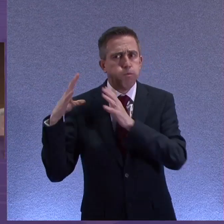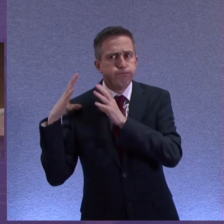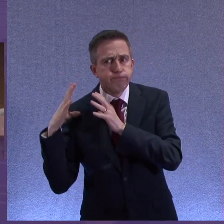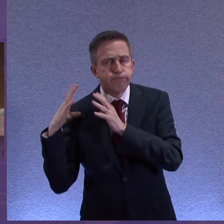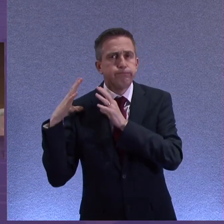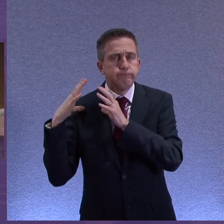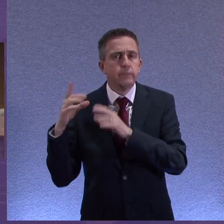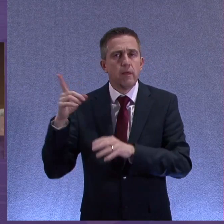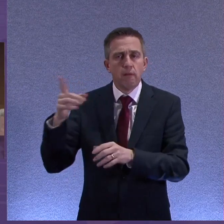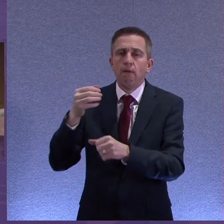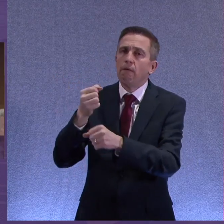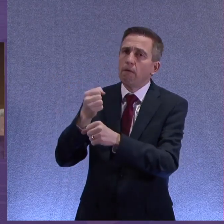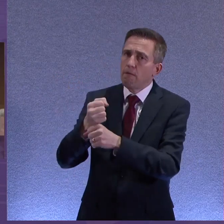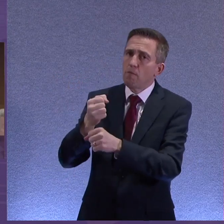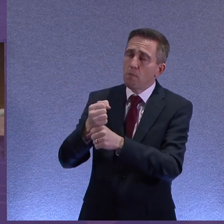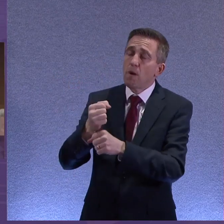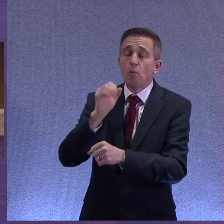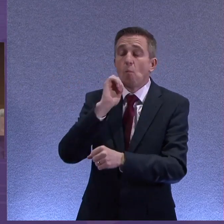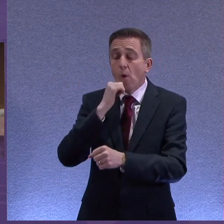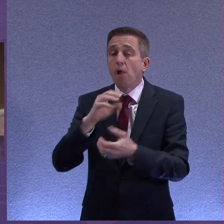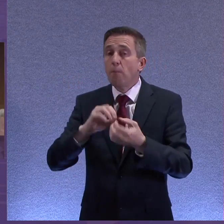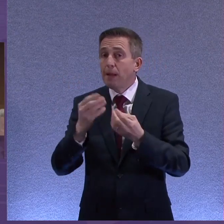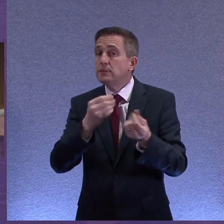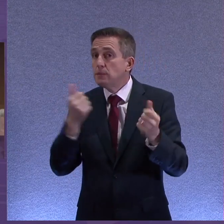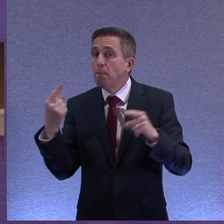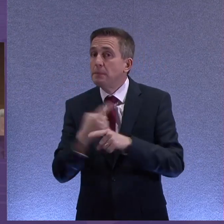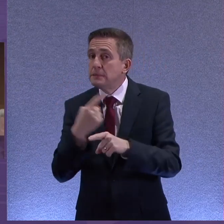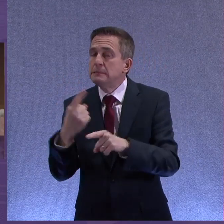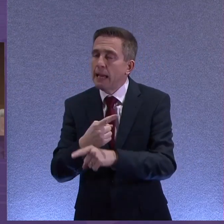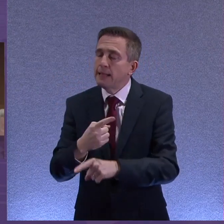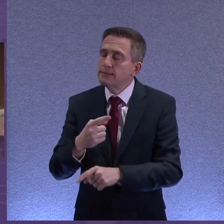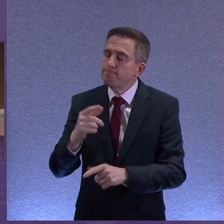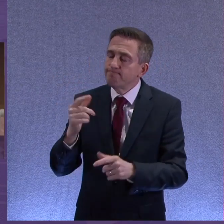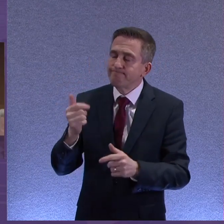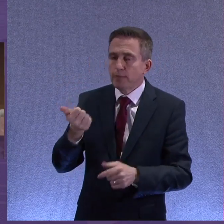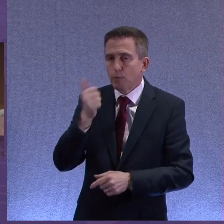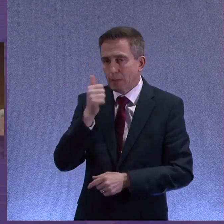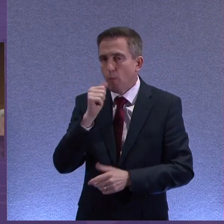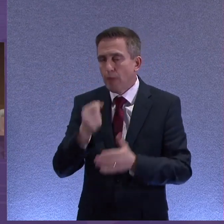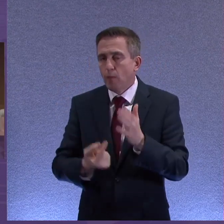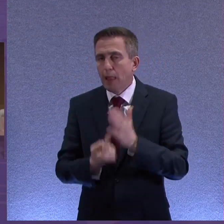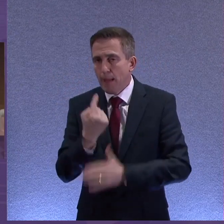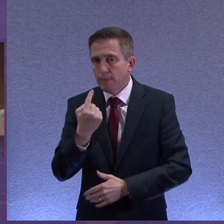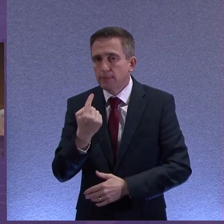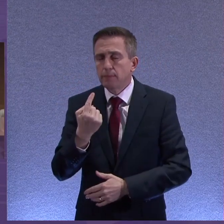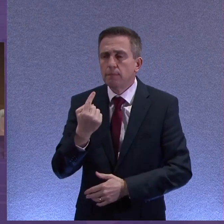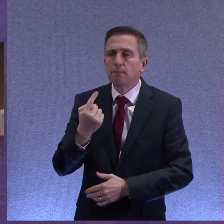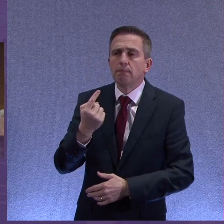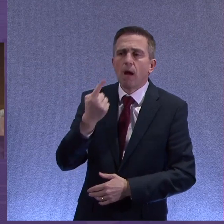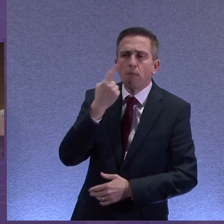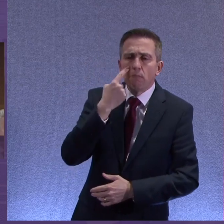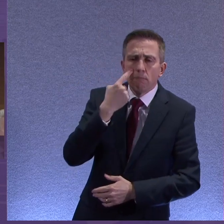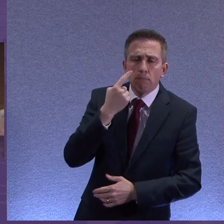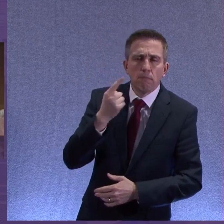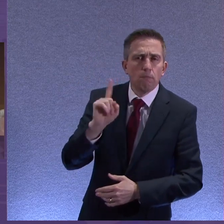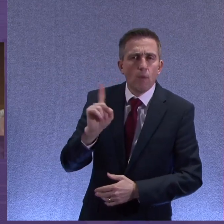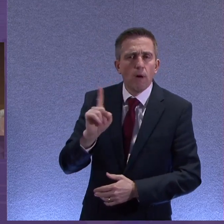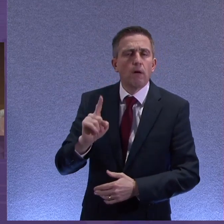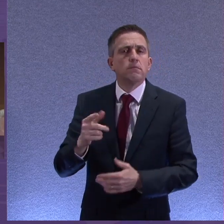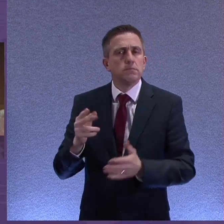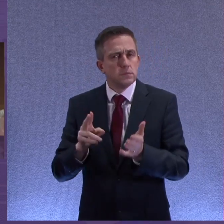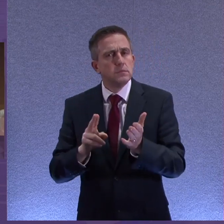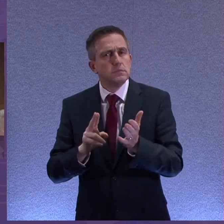said the government will make mistakes, and we all accept that. But does she recognise that some